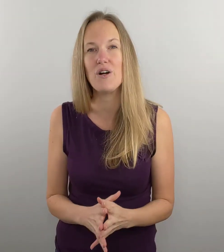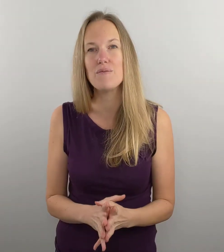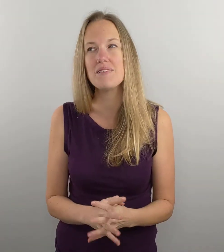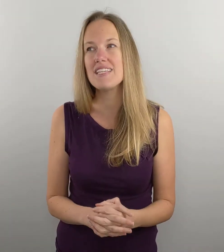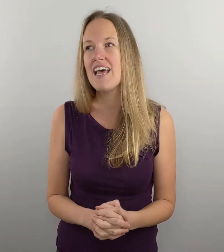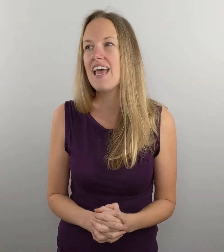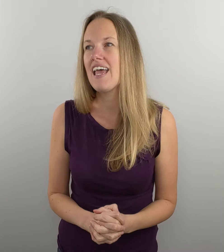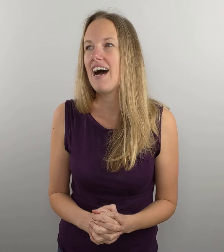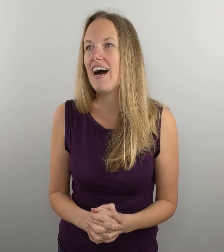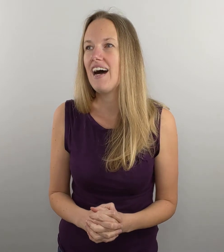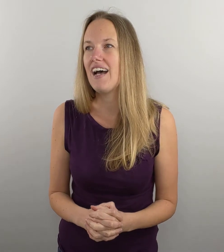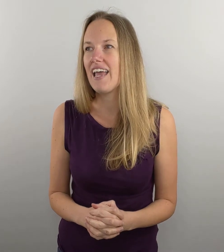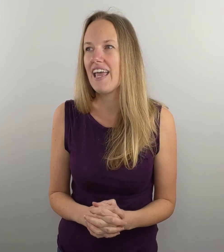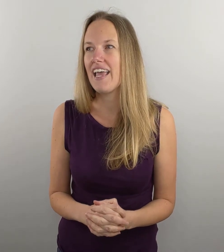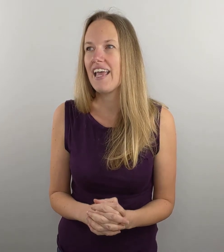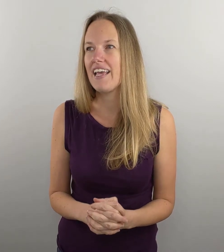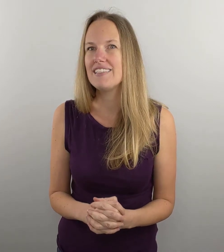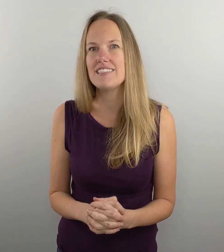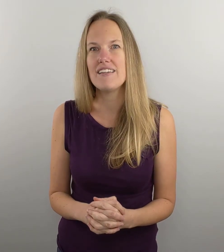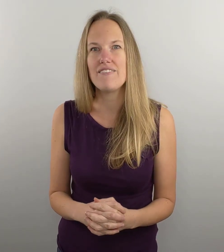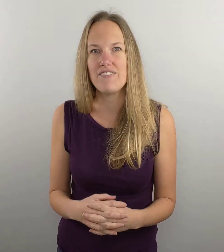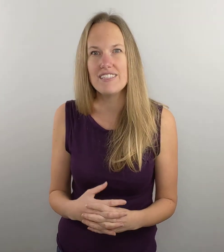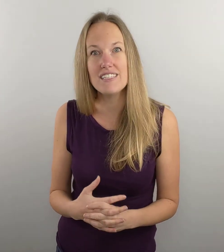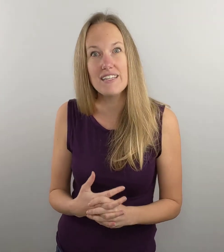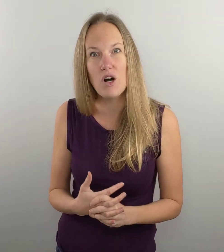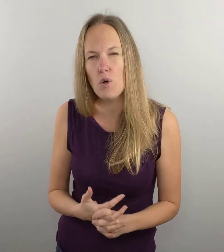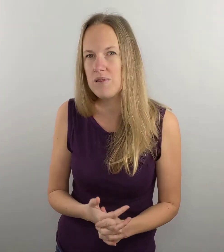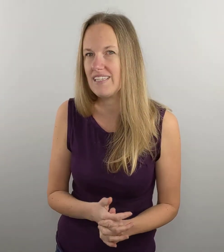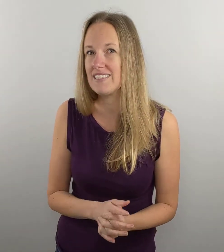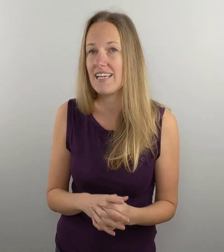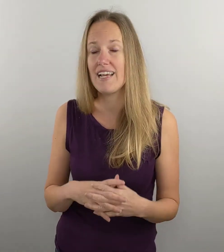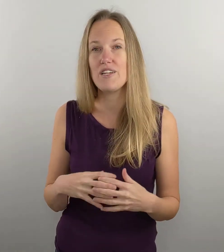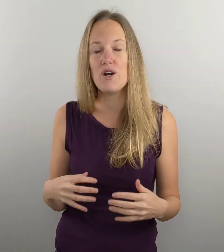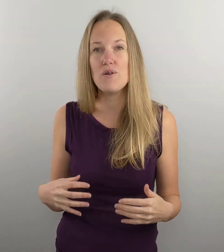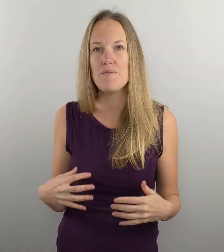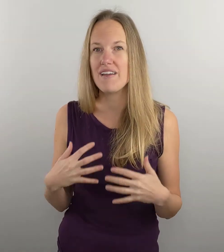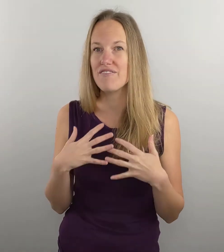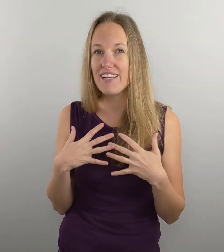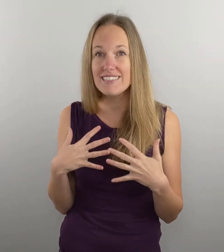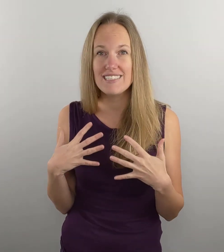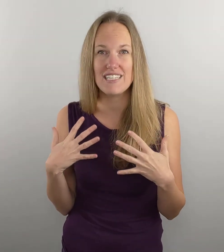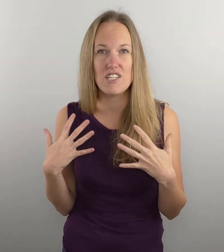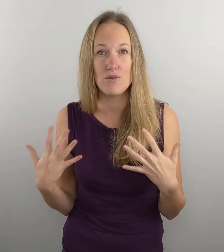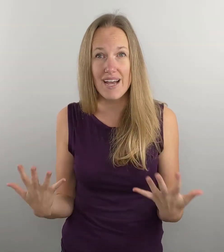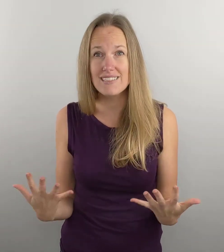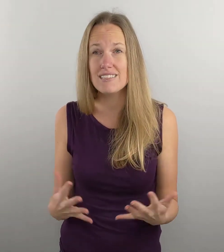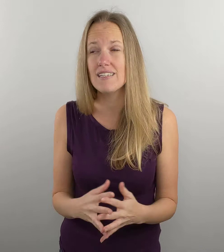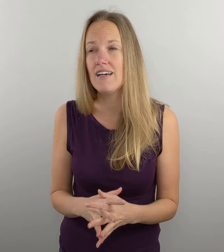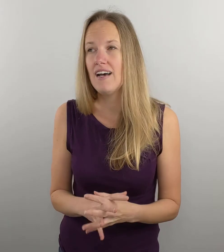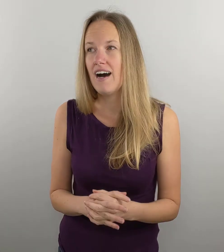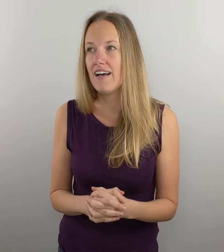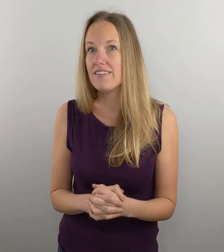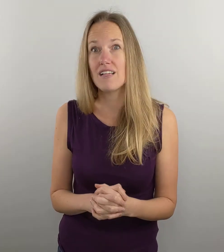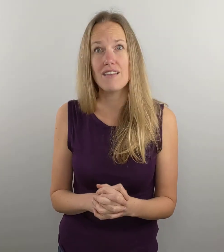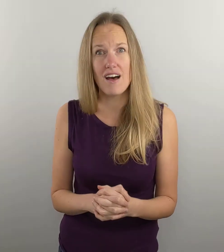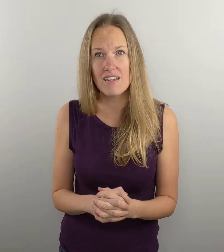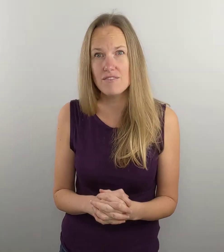homes. And it feels a little hopeless. And I know my friends in the US, there's a lot of